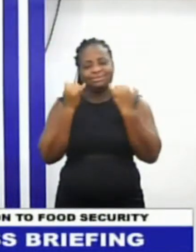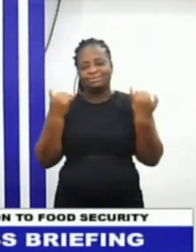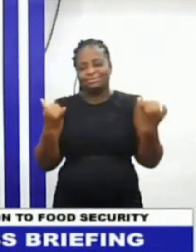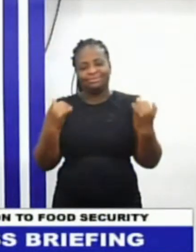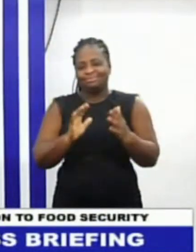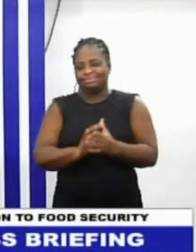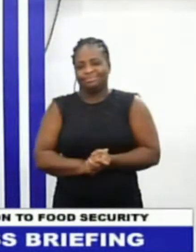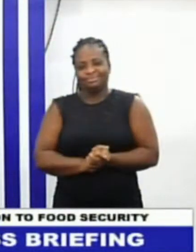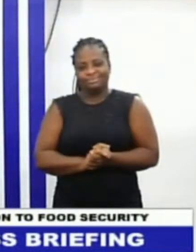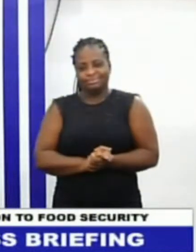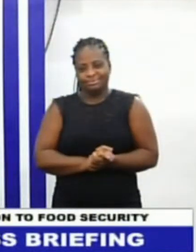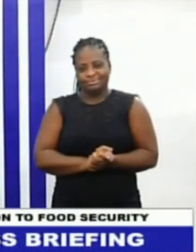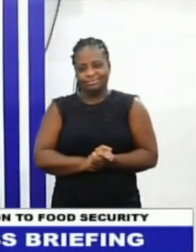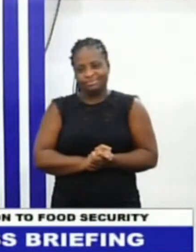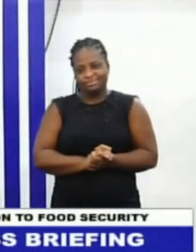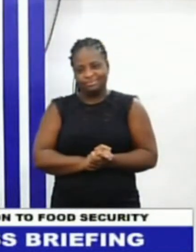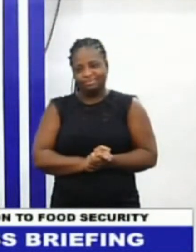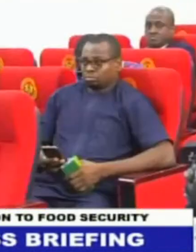panic.